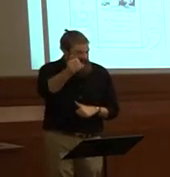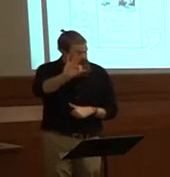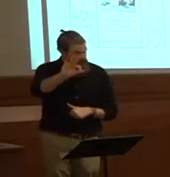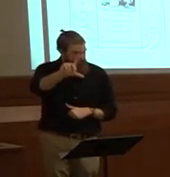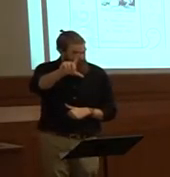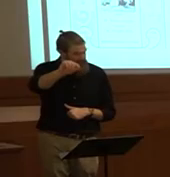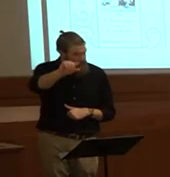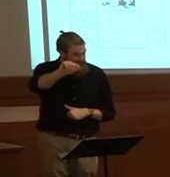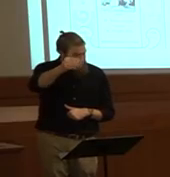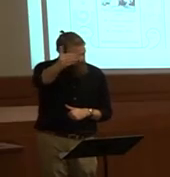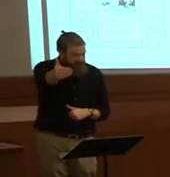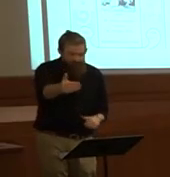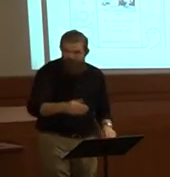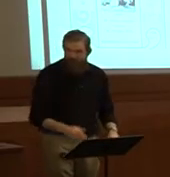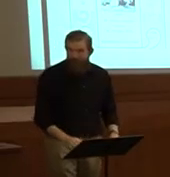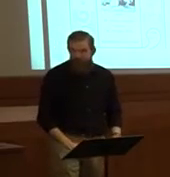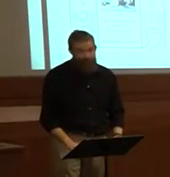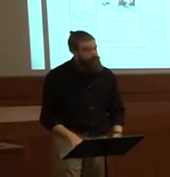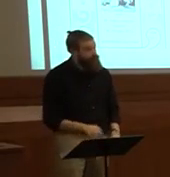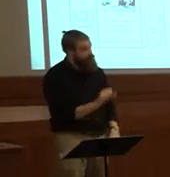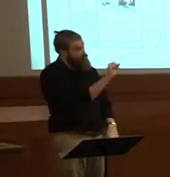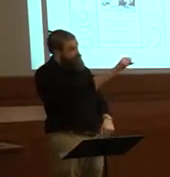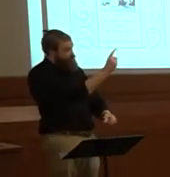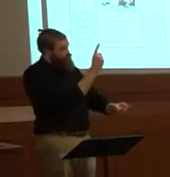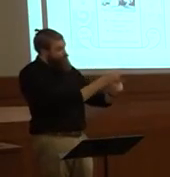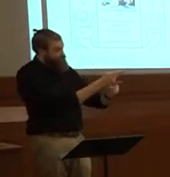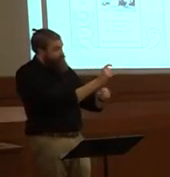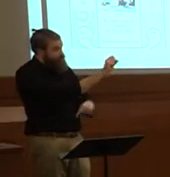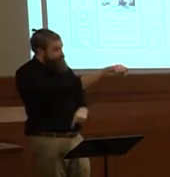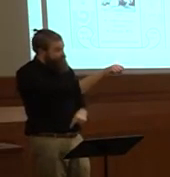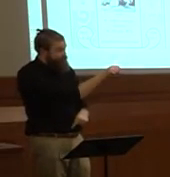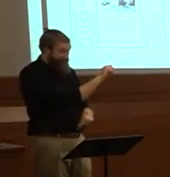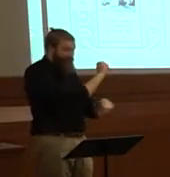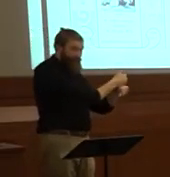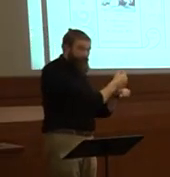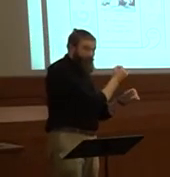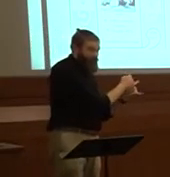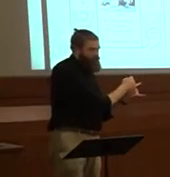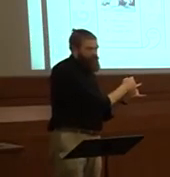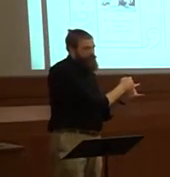onto the scene until 1920? Right, in France.